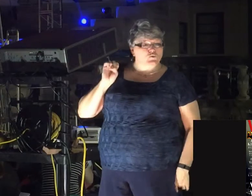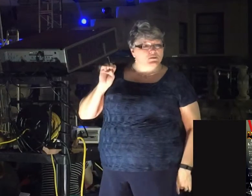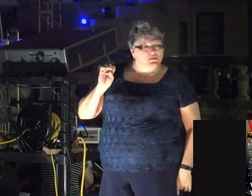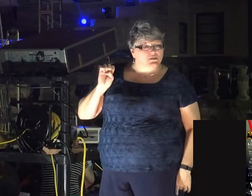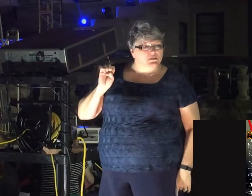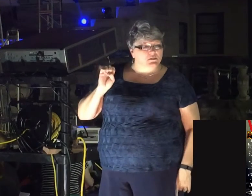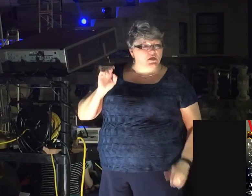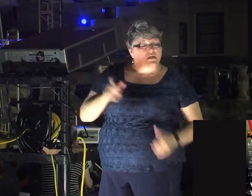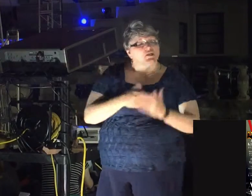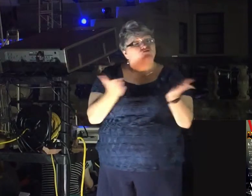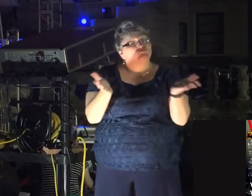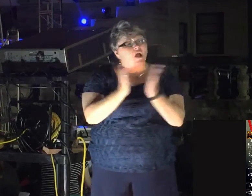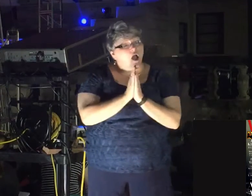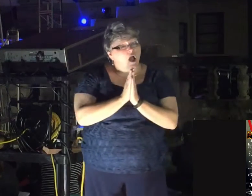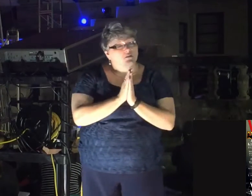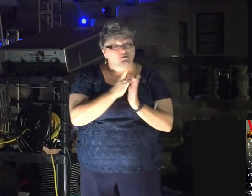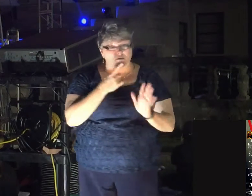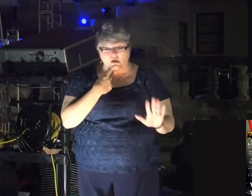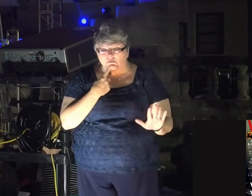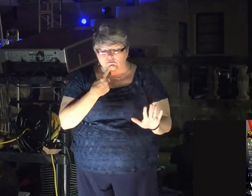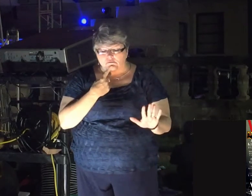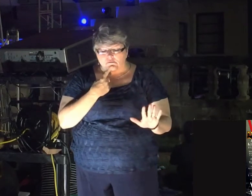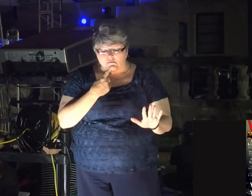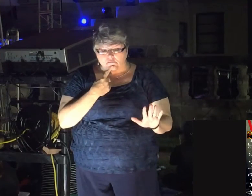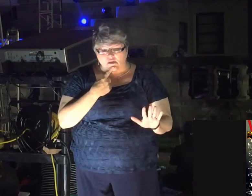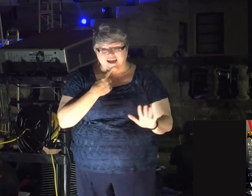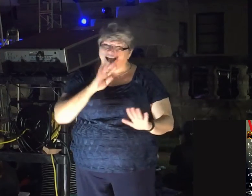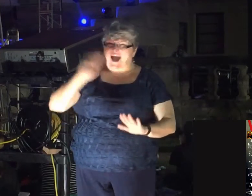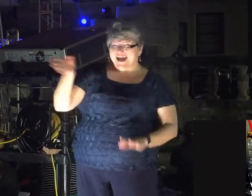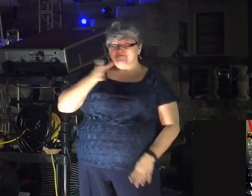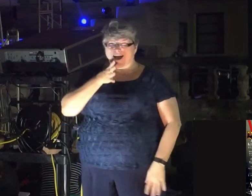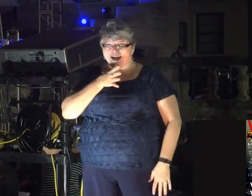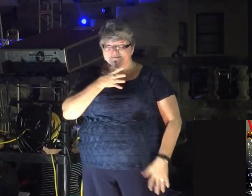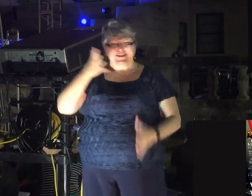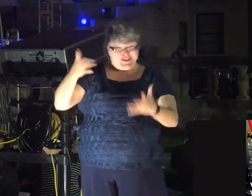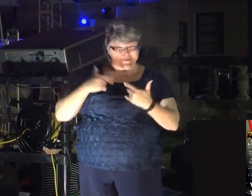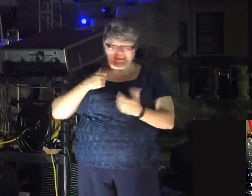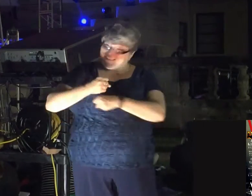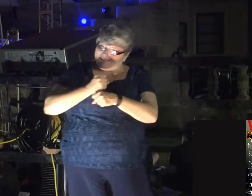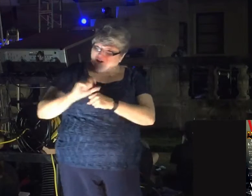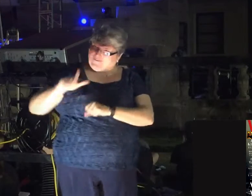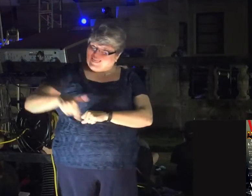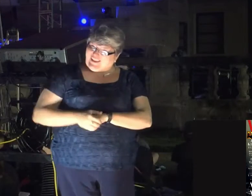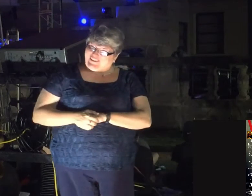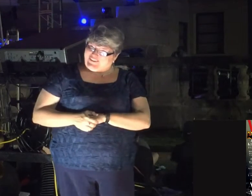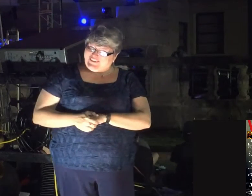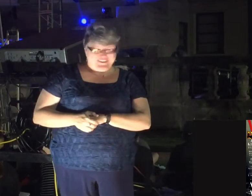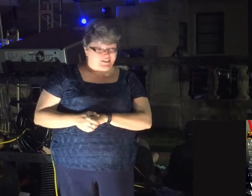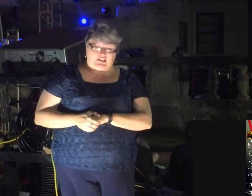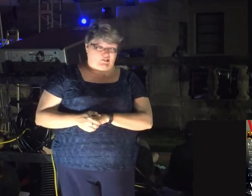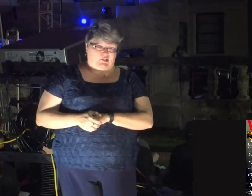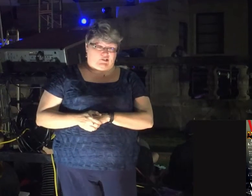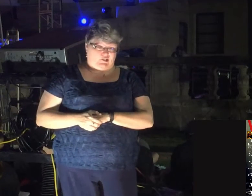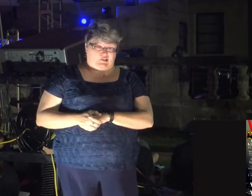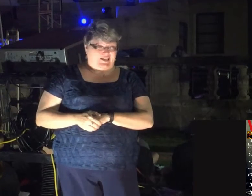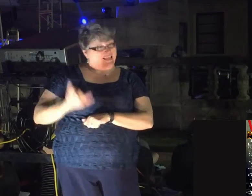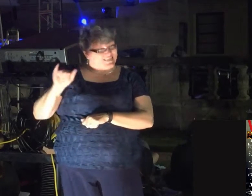pose? And then she asked the question, is she saying, hi, Mom, would you like to get some coffee